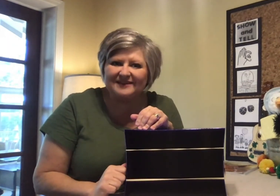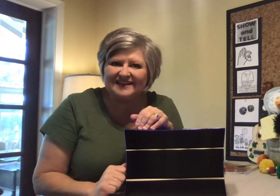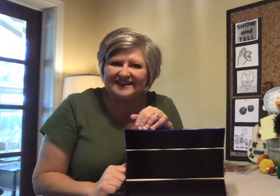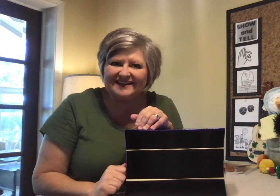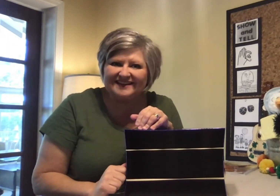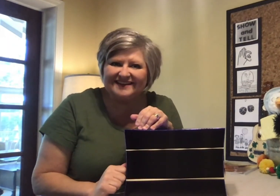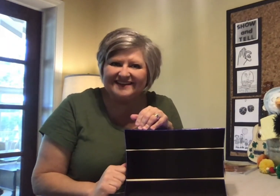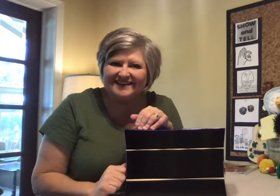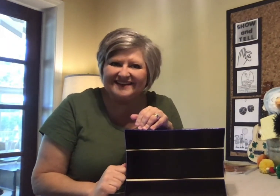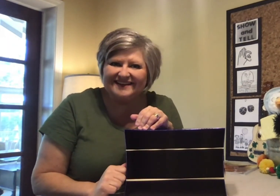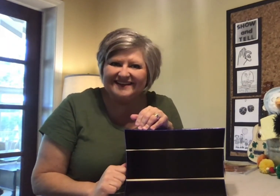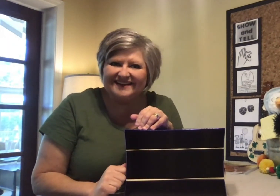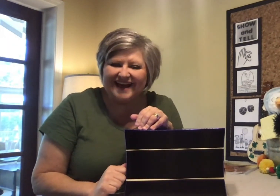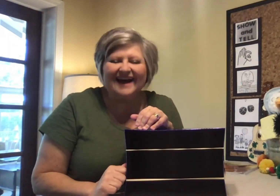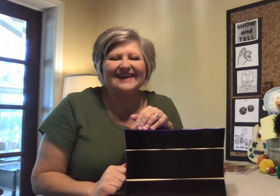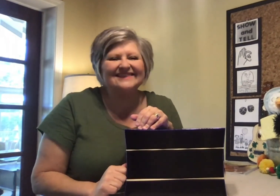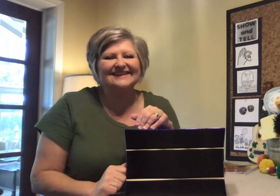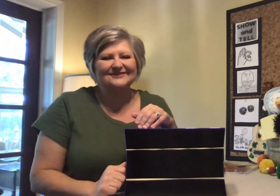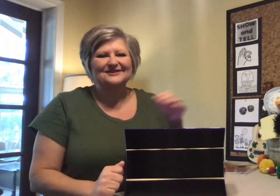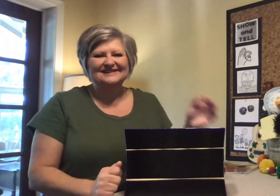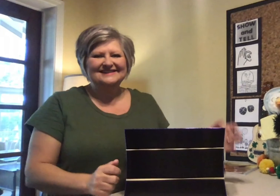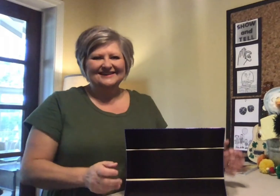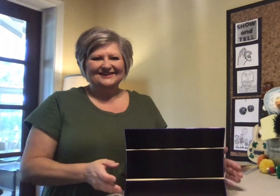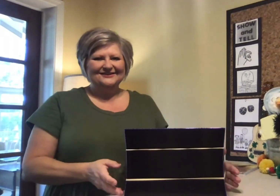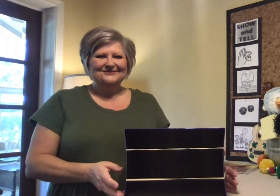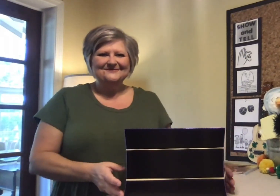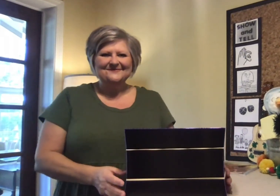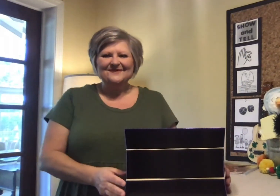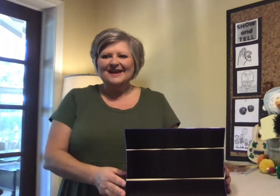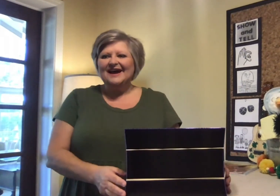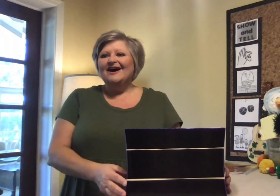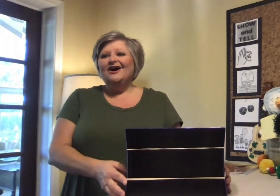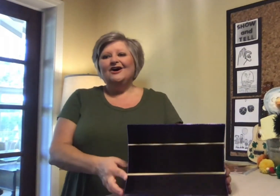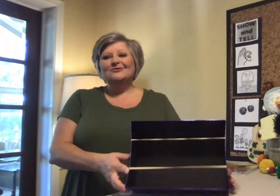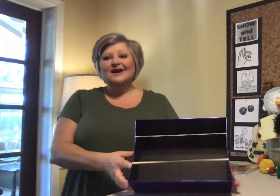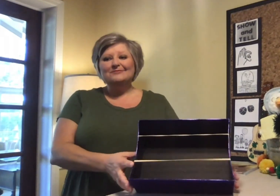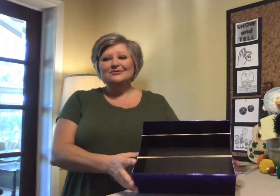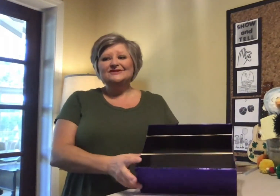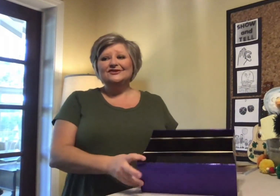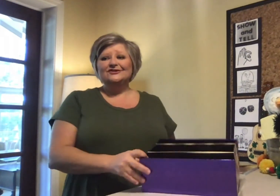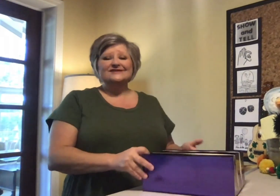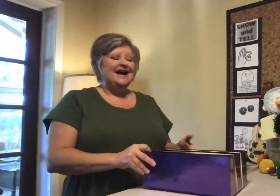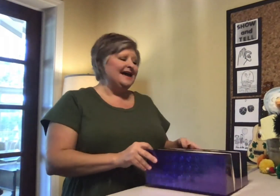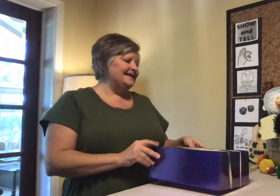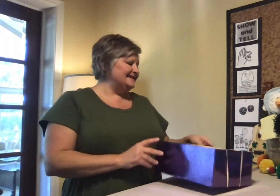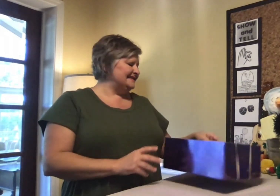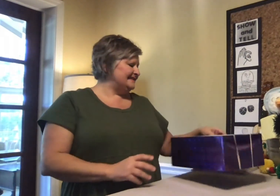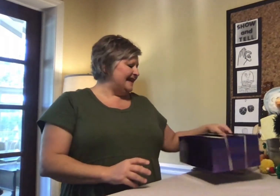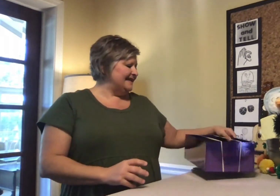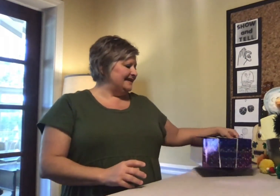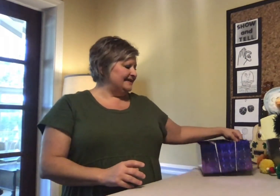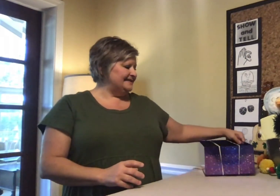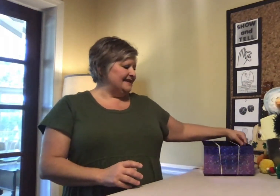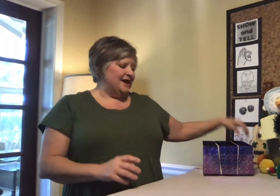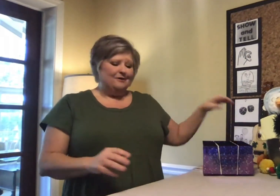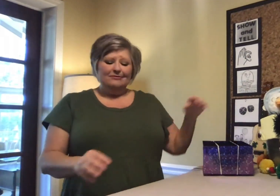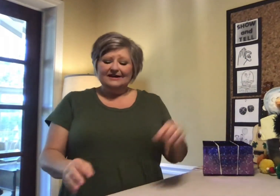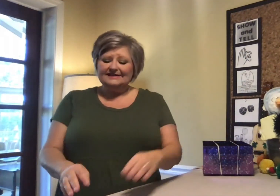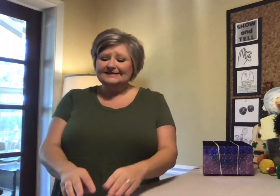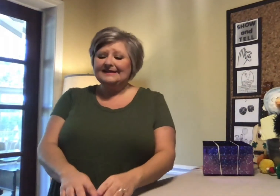family? I think it would too. All right, boys and girls, I hate to say it, but it's